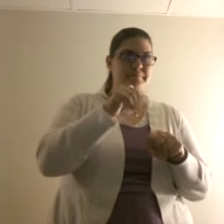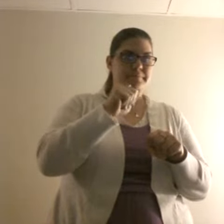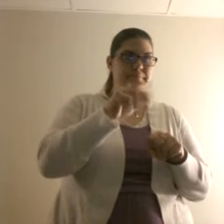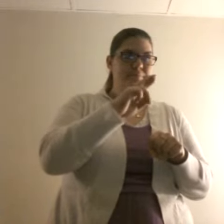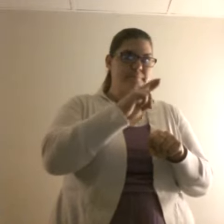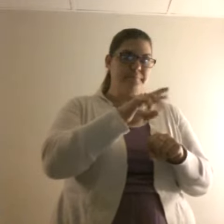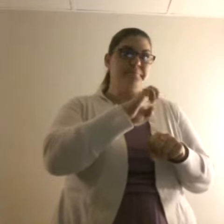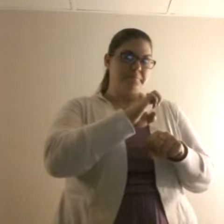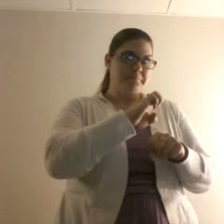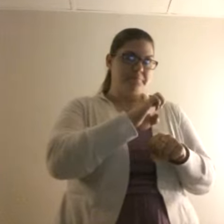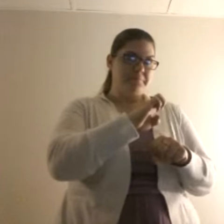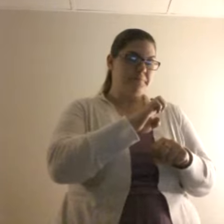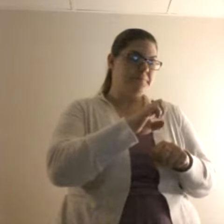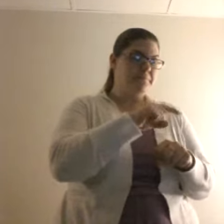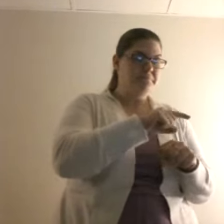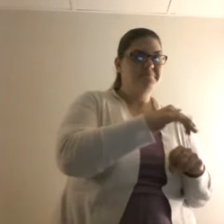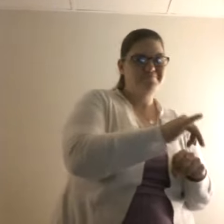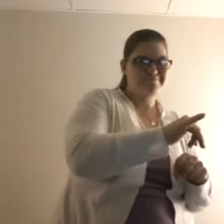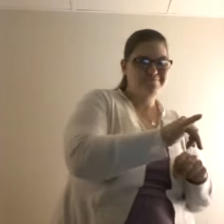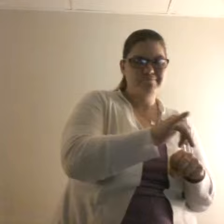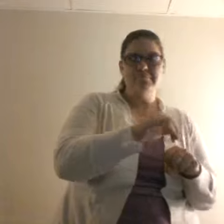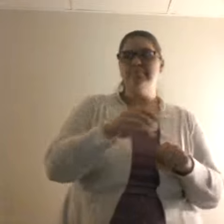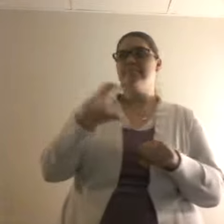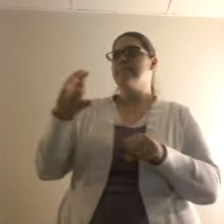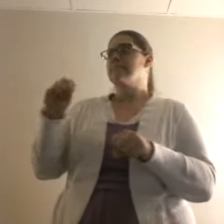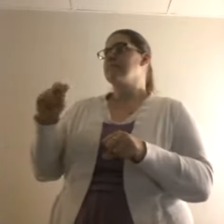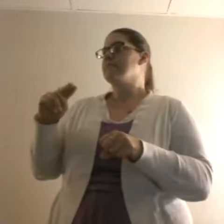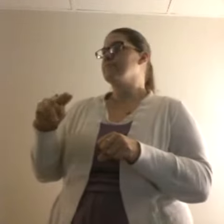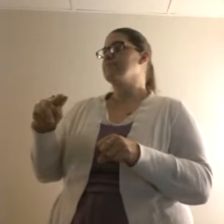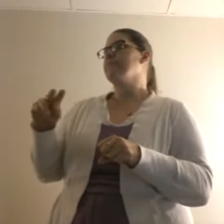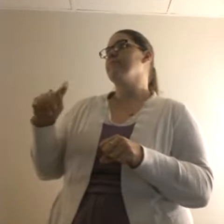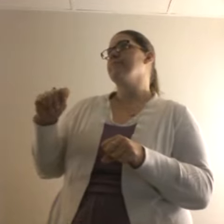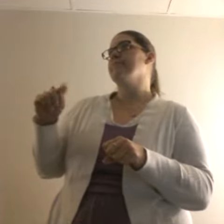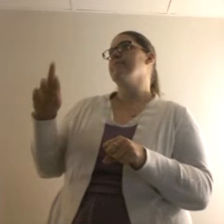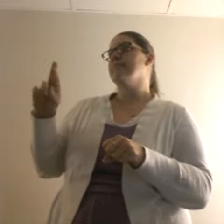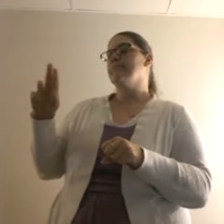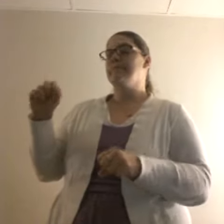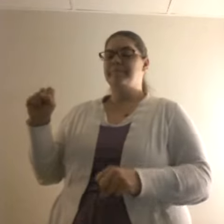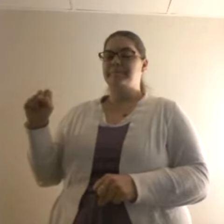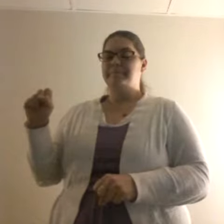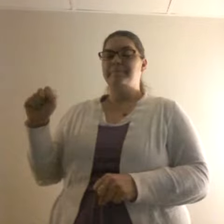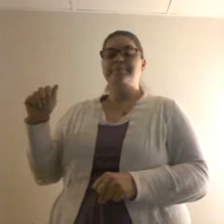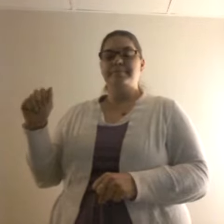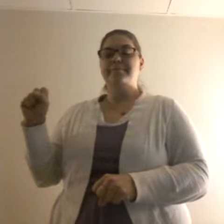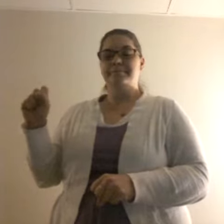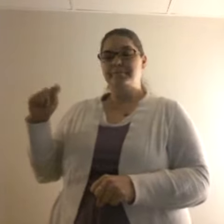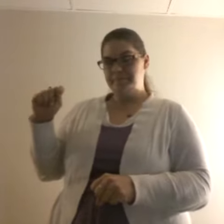Today in reading class, we are going to continue to work with the skill that we've been working with this week on comparing and contrasting. And we're going to use some